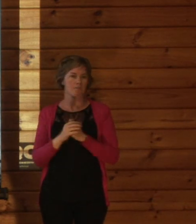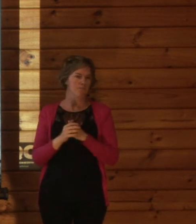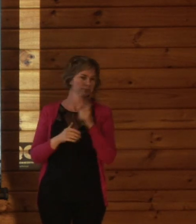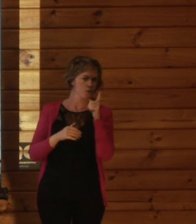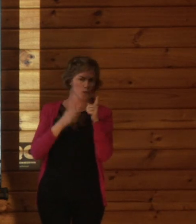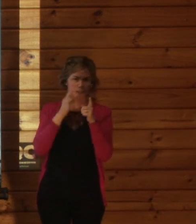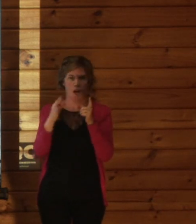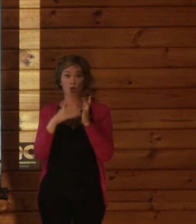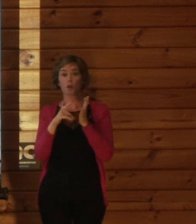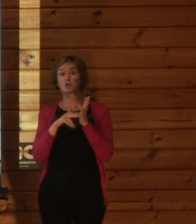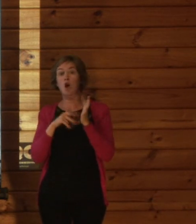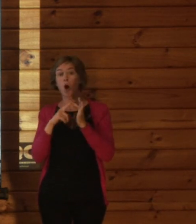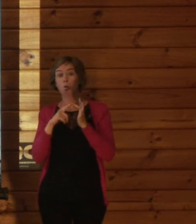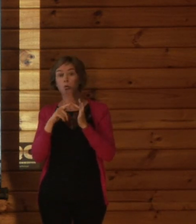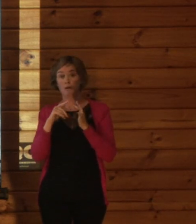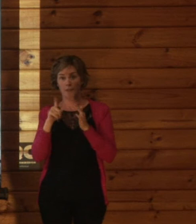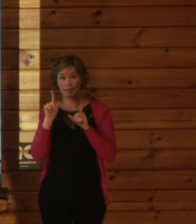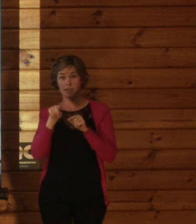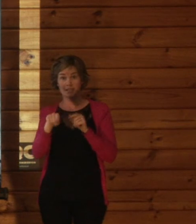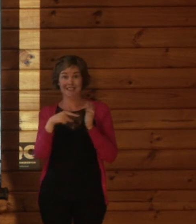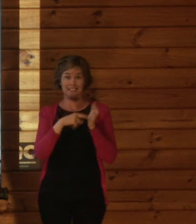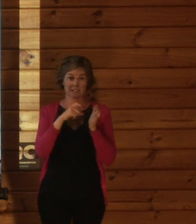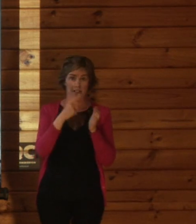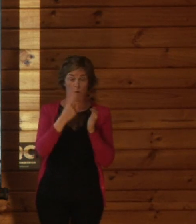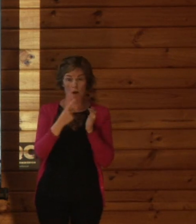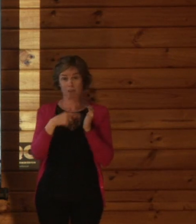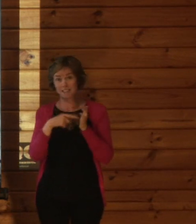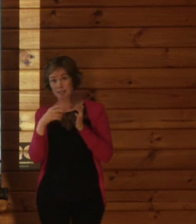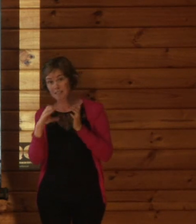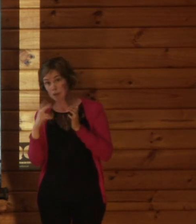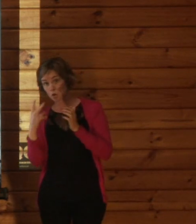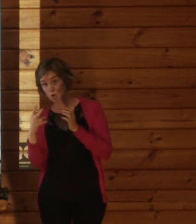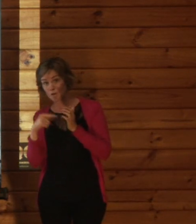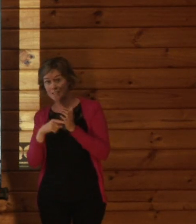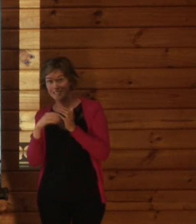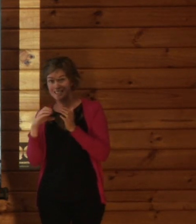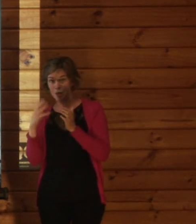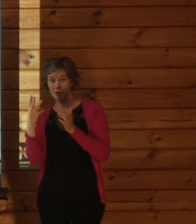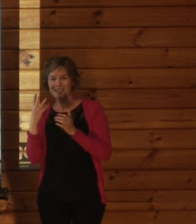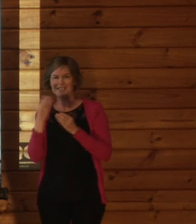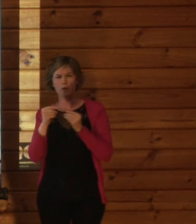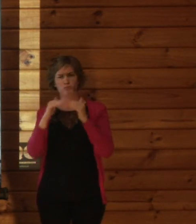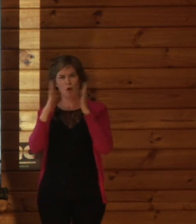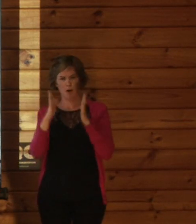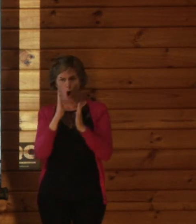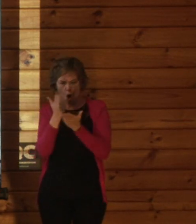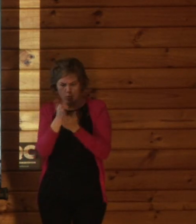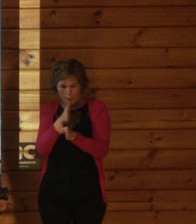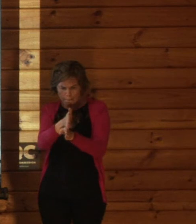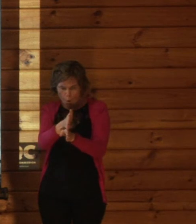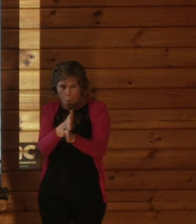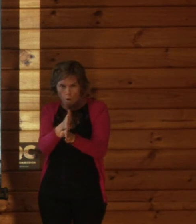Yeah. Do you have properties that were on the border or one or the other? Has any of this drilling changed the thought